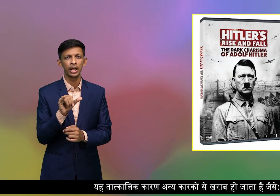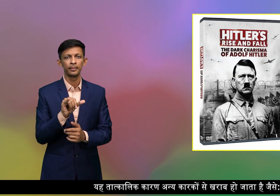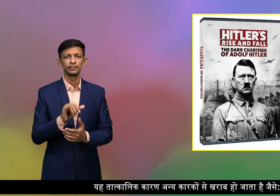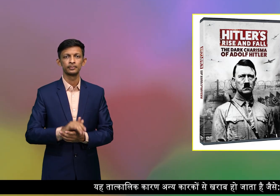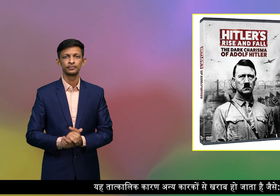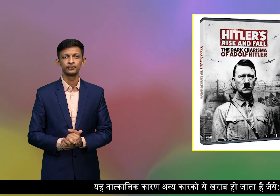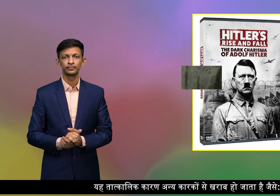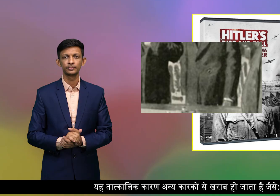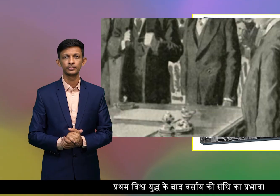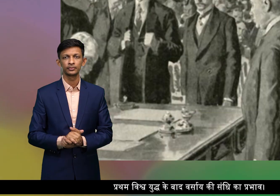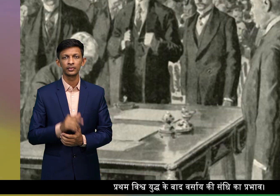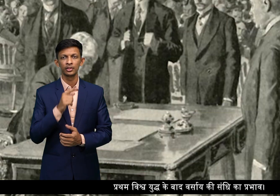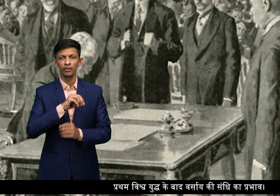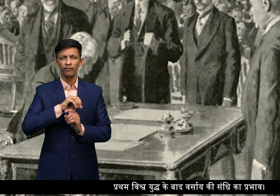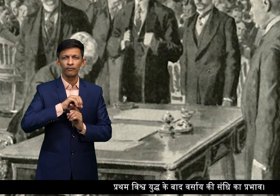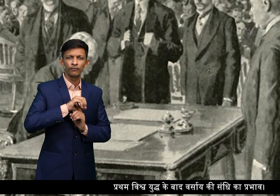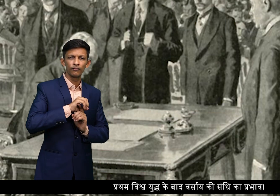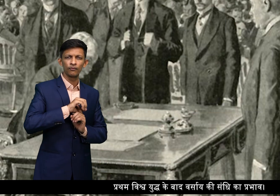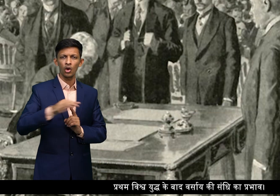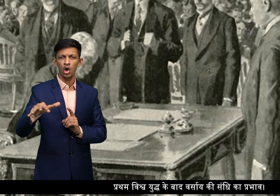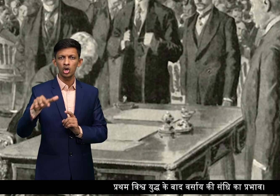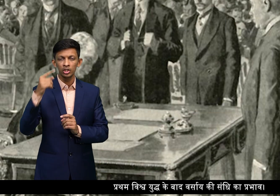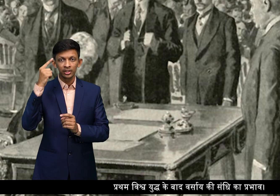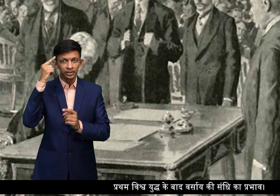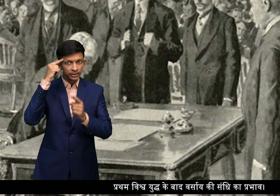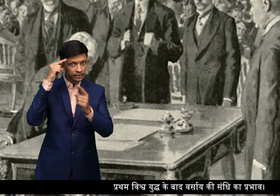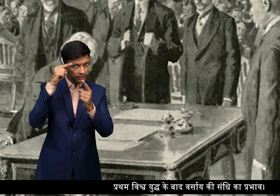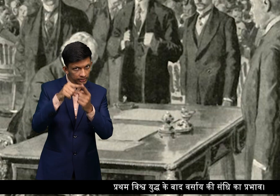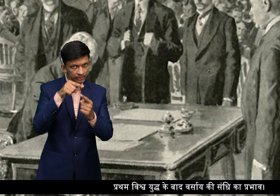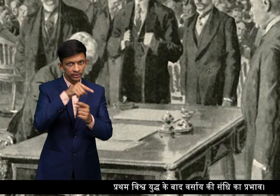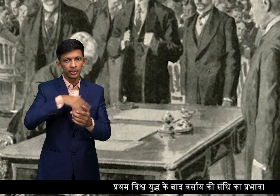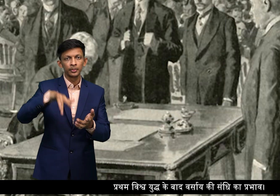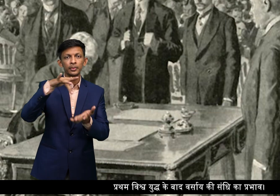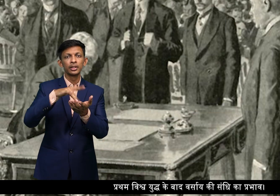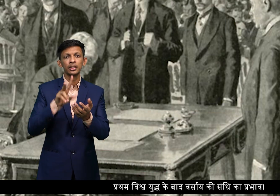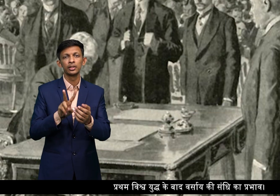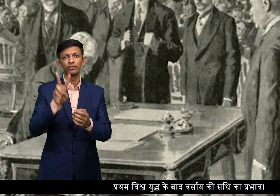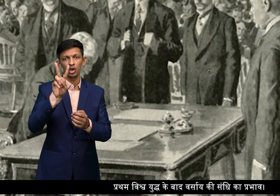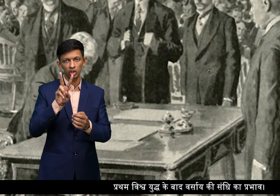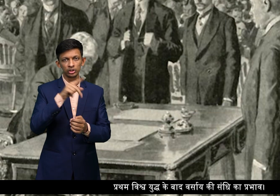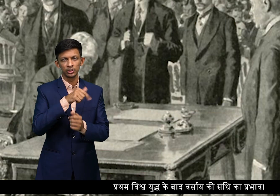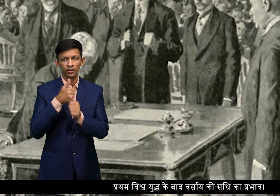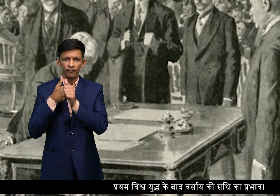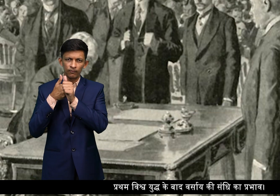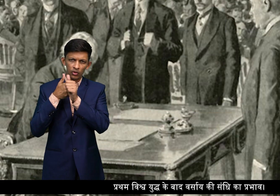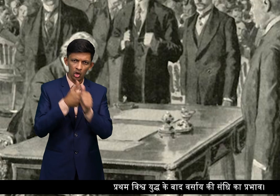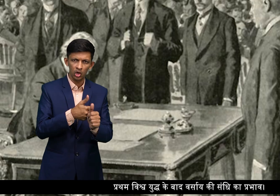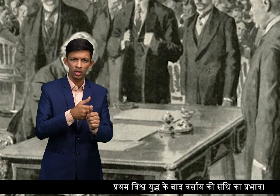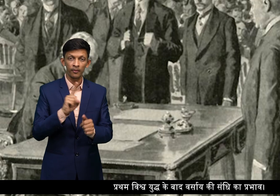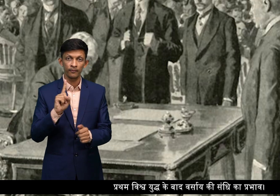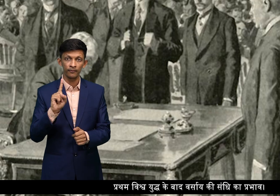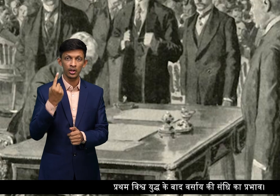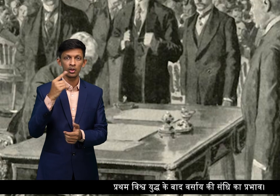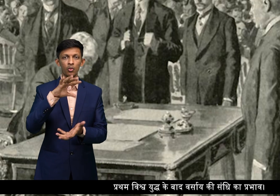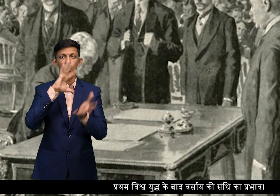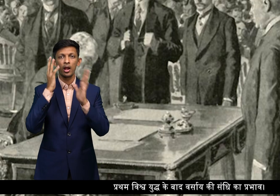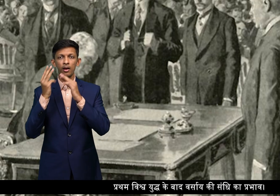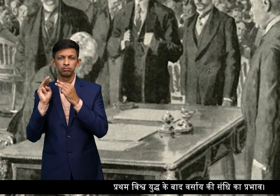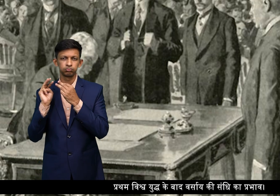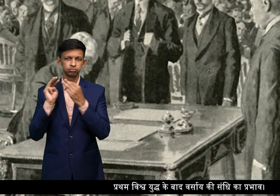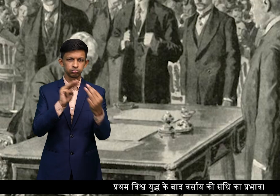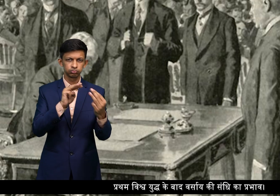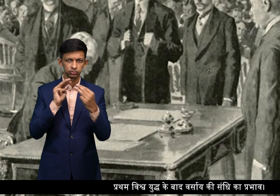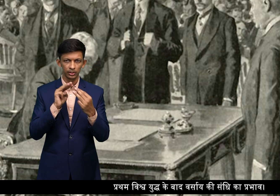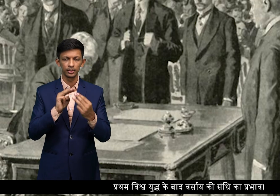as the impact of the Treaty of Versailles following the First World War,